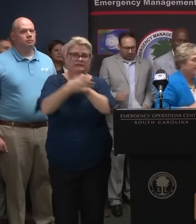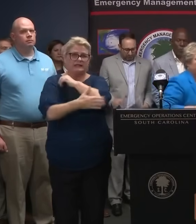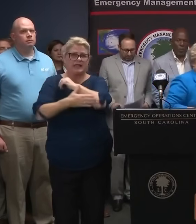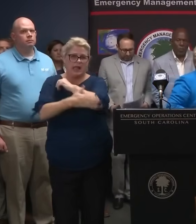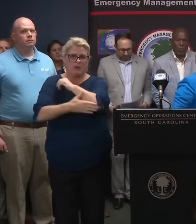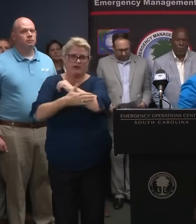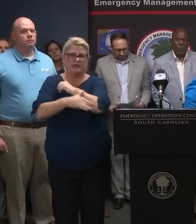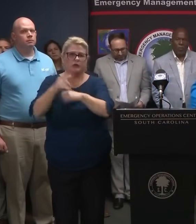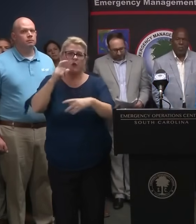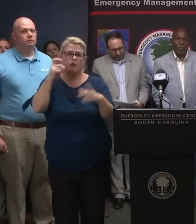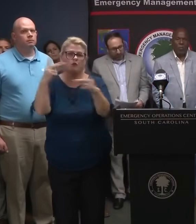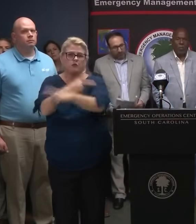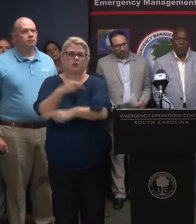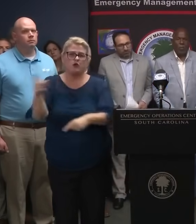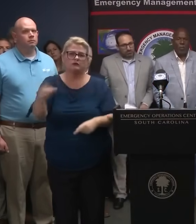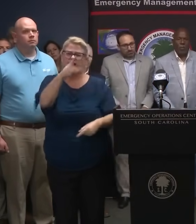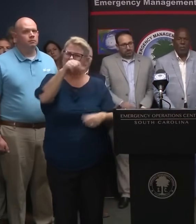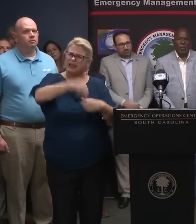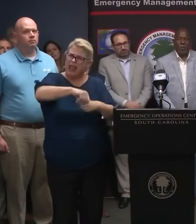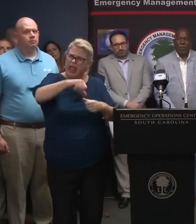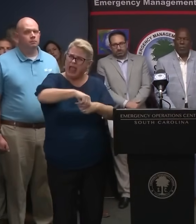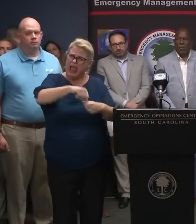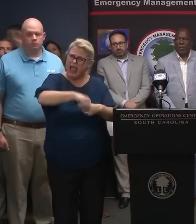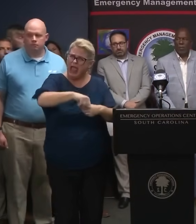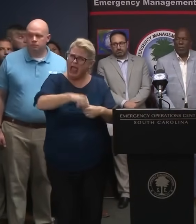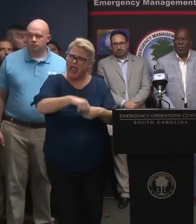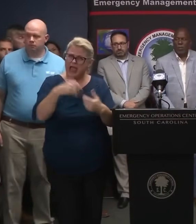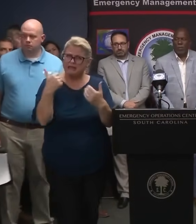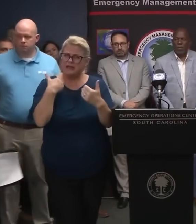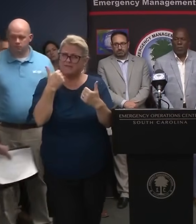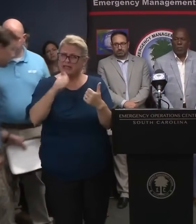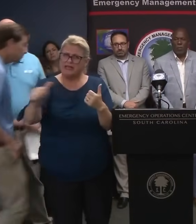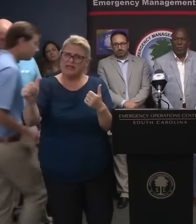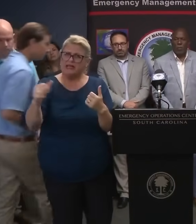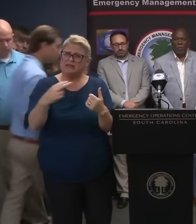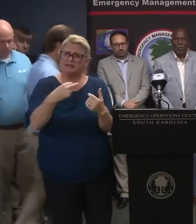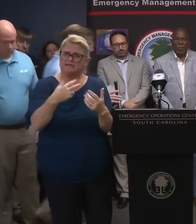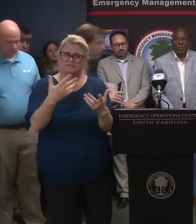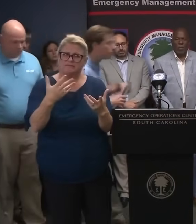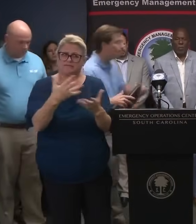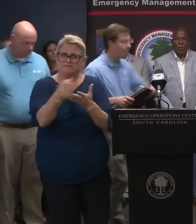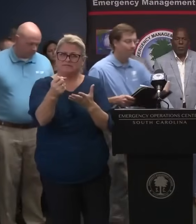Are we seeing any gas shortages anywhere, and if so, in what counties?